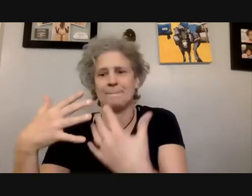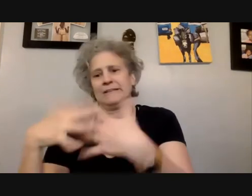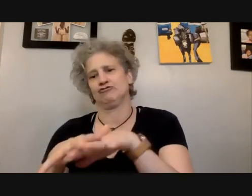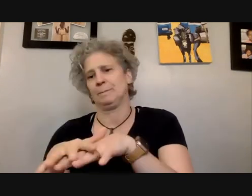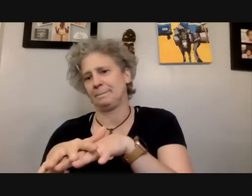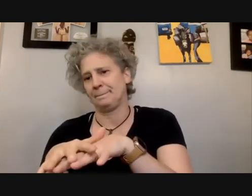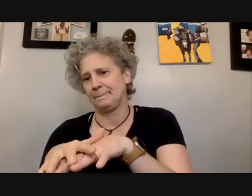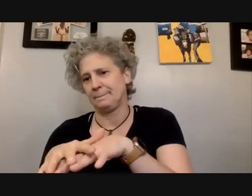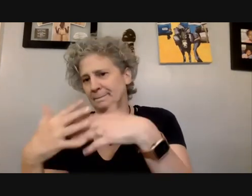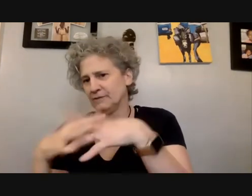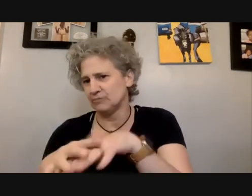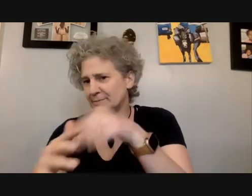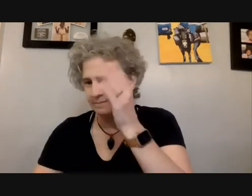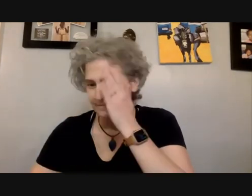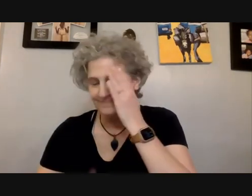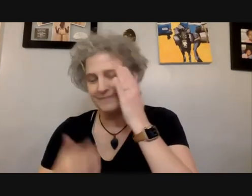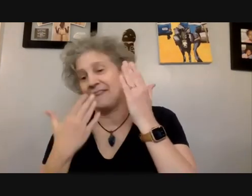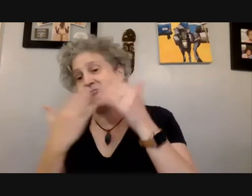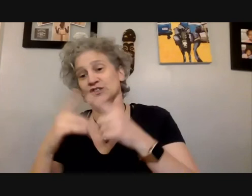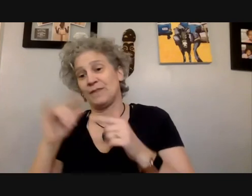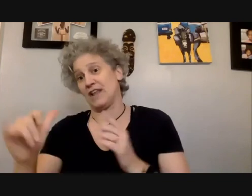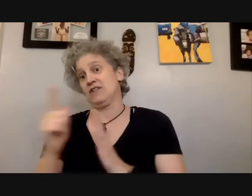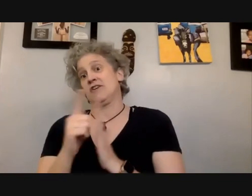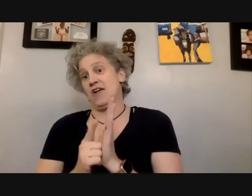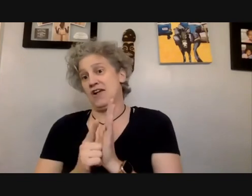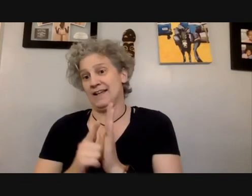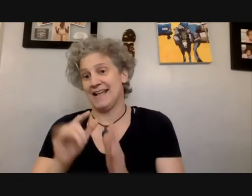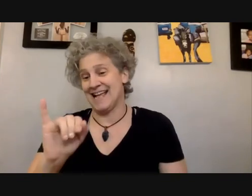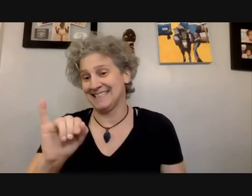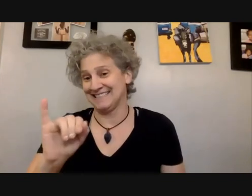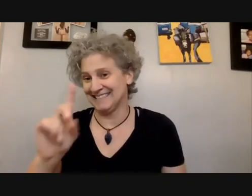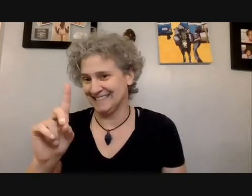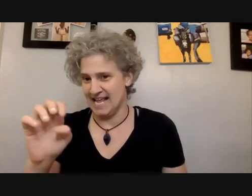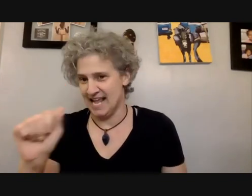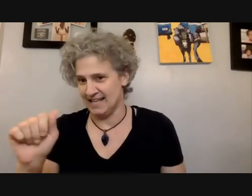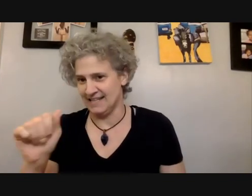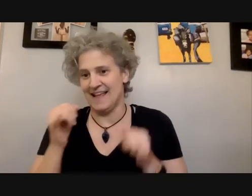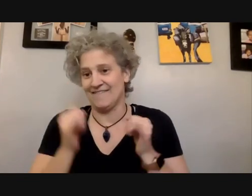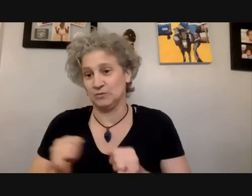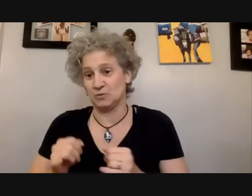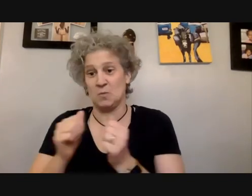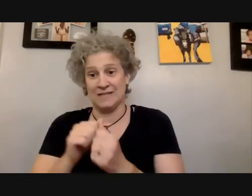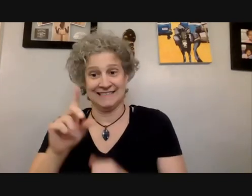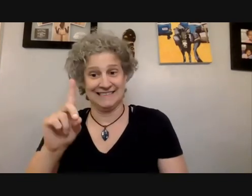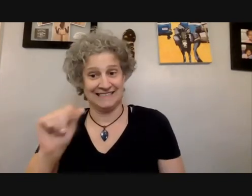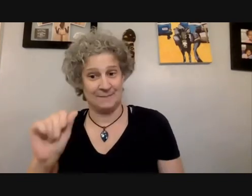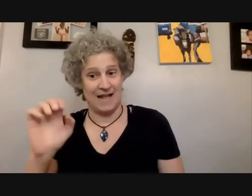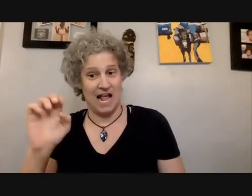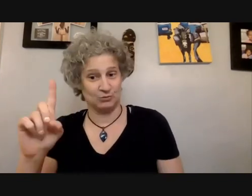Now, another statistic for you, 95% of deaf students in America are mainstreamed